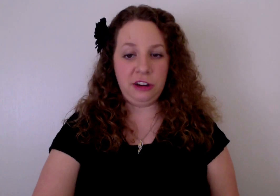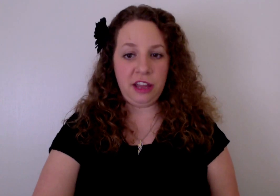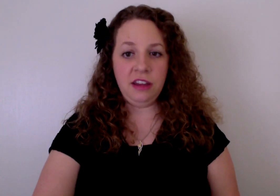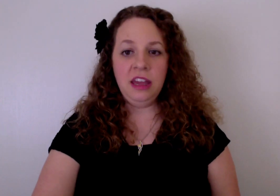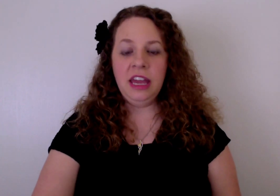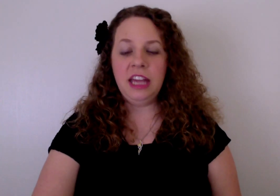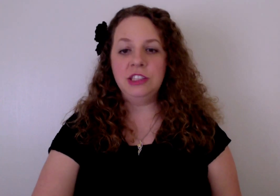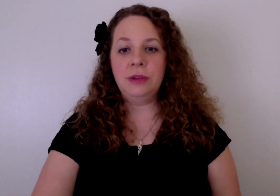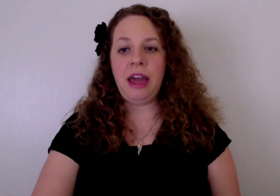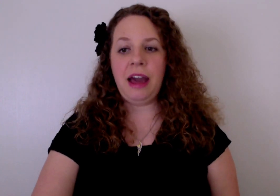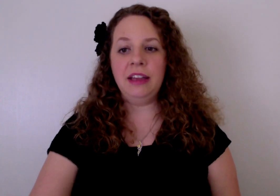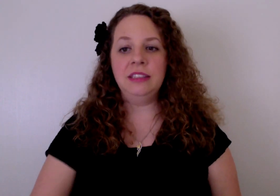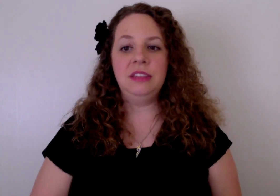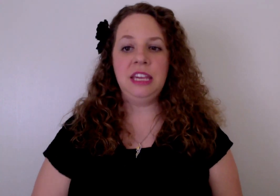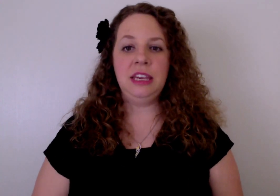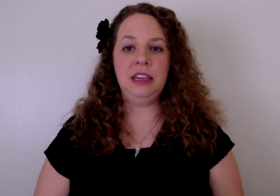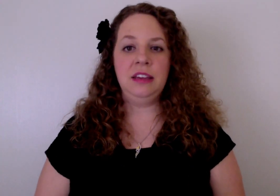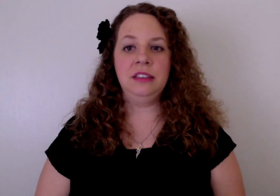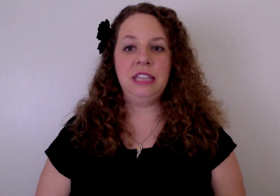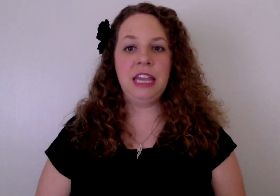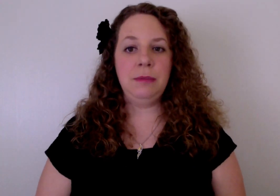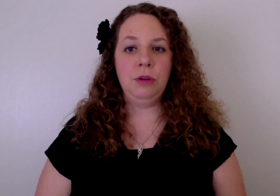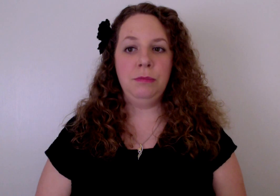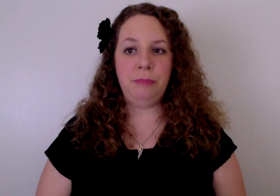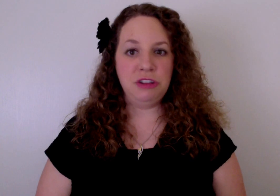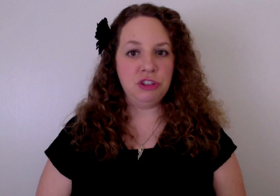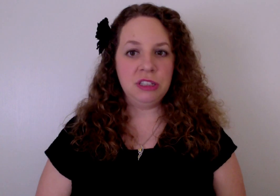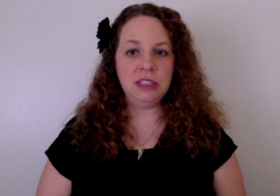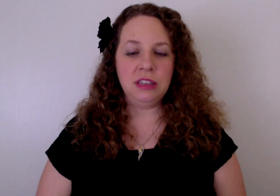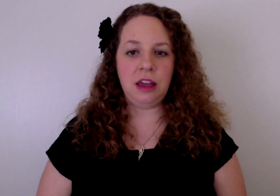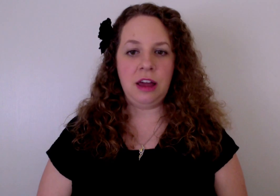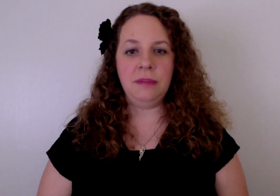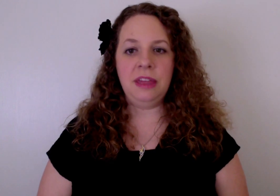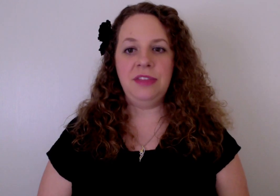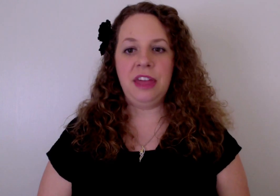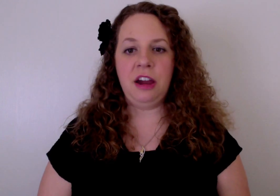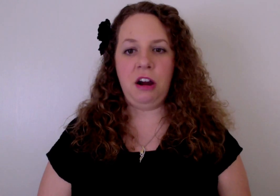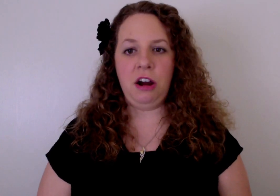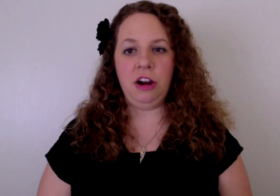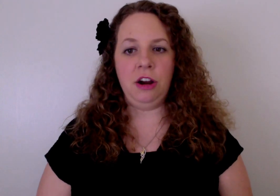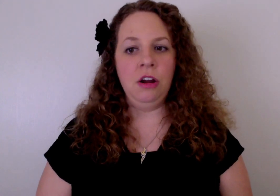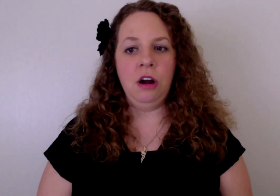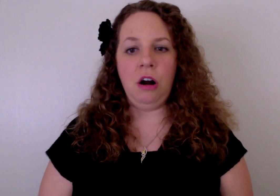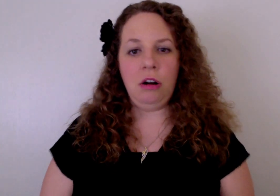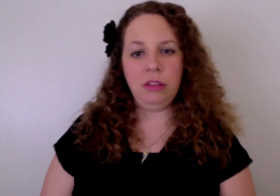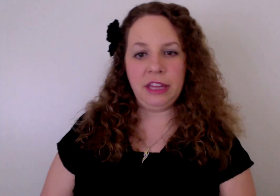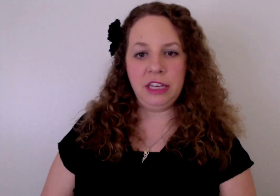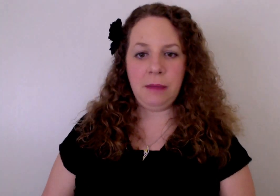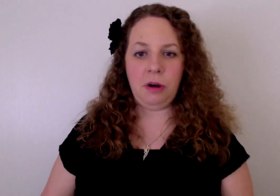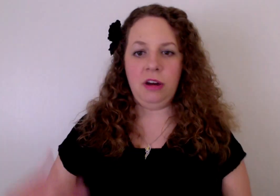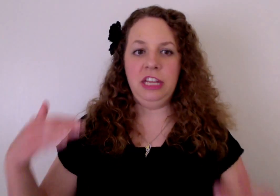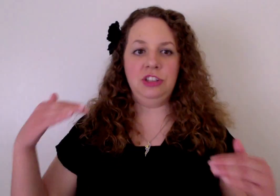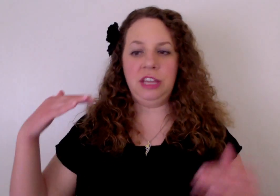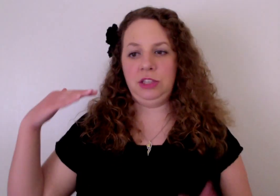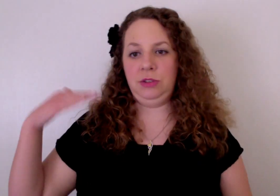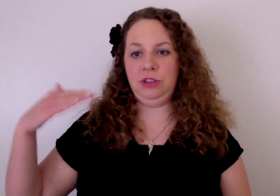and so it has the table benches and they are all lined up on each side. So there's